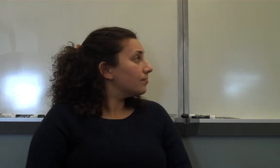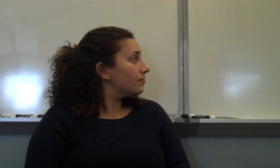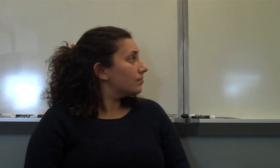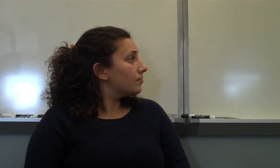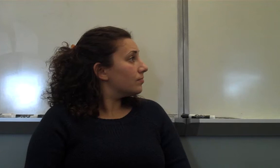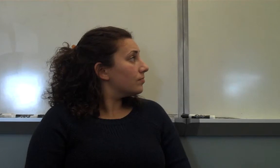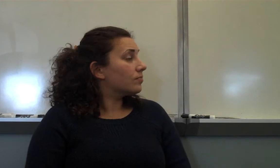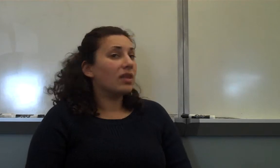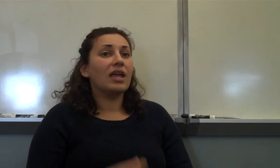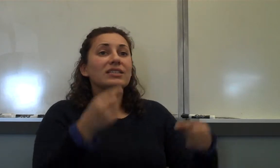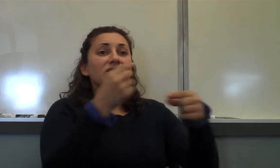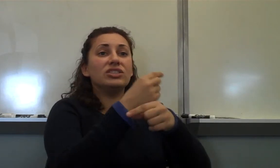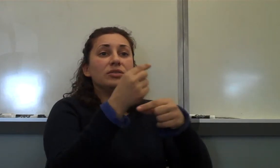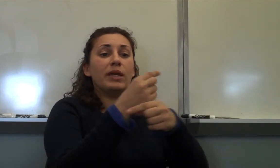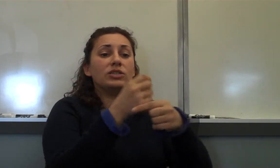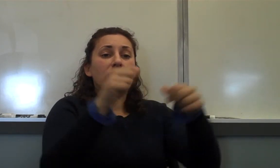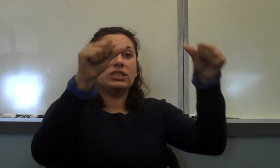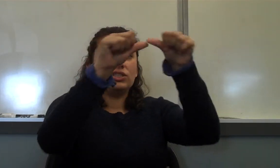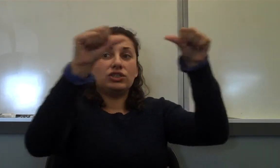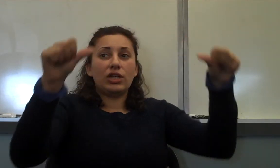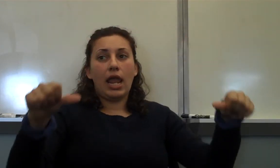Geometric shape here looks something like this.